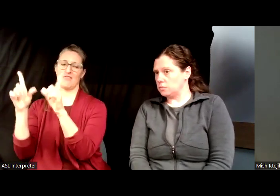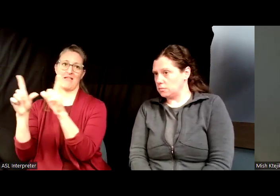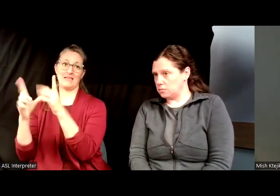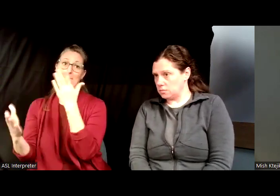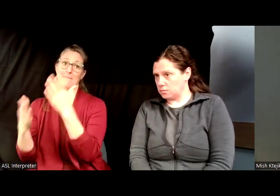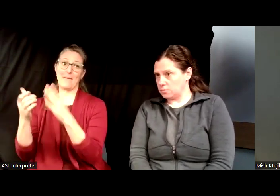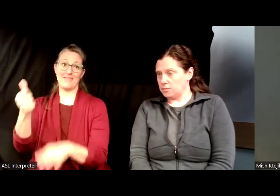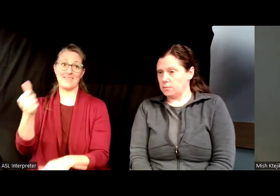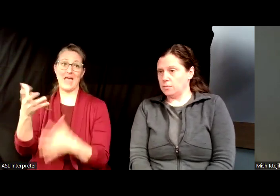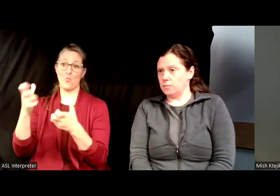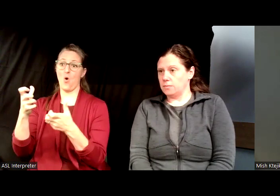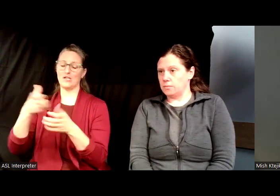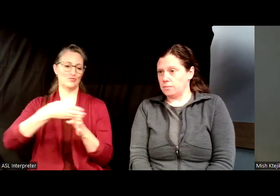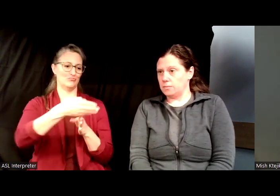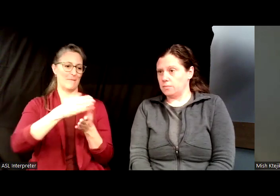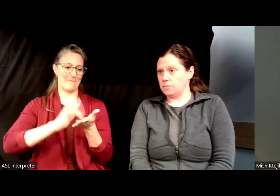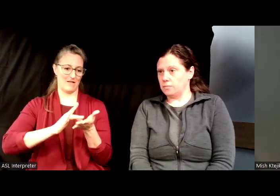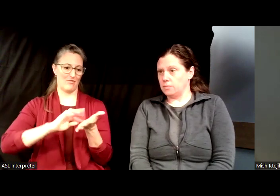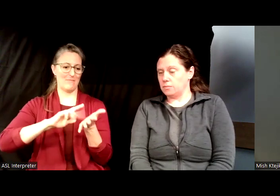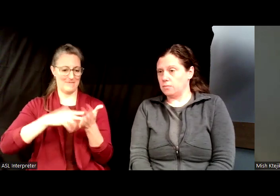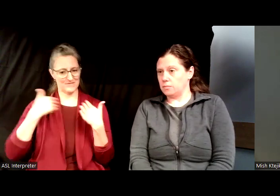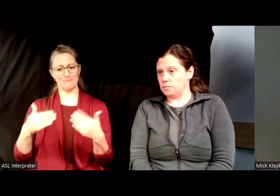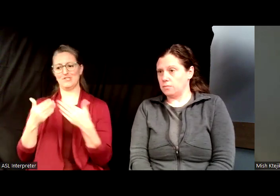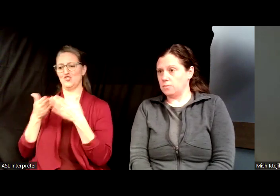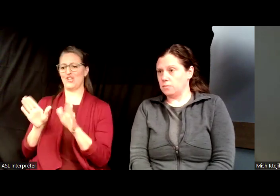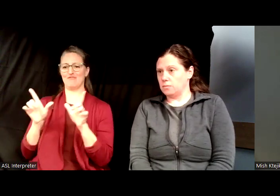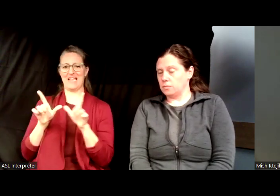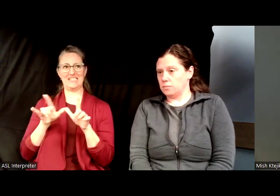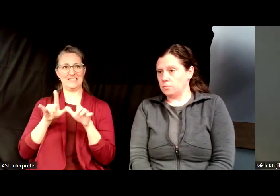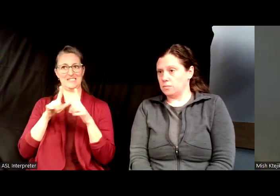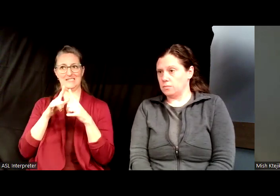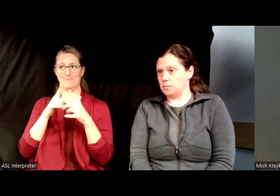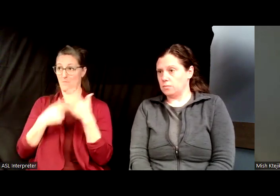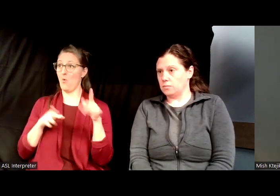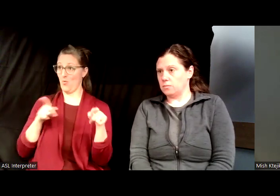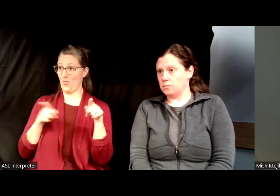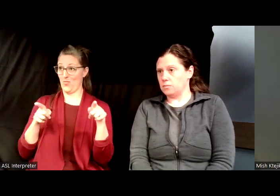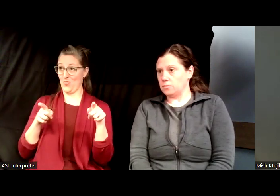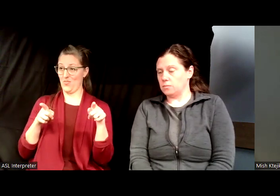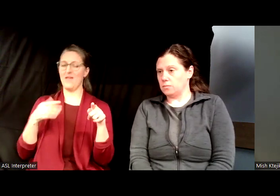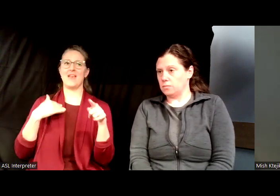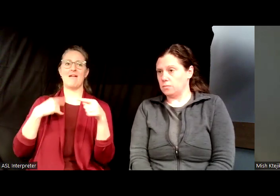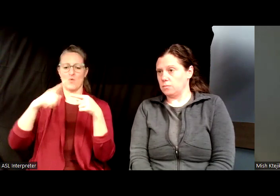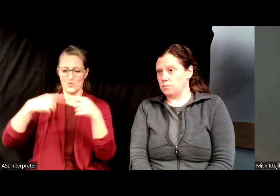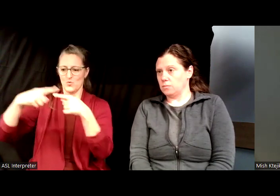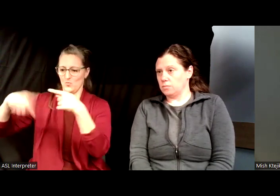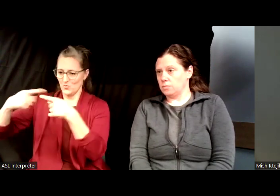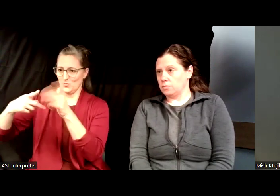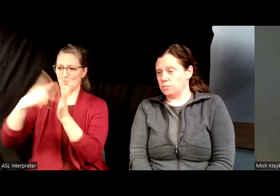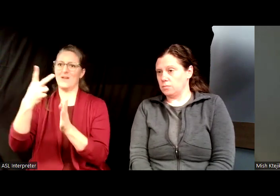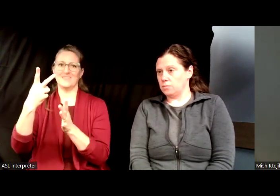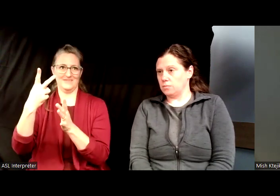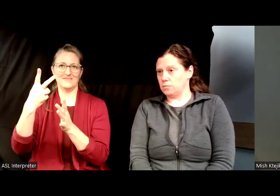to be in medical, so they get their generalist license and have that for 2 renewal cycles.